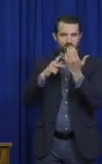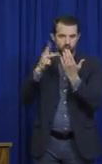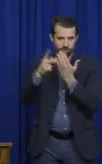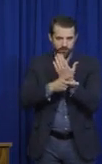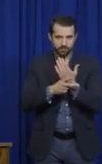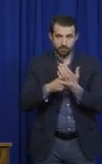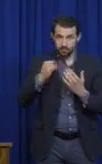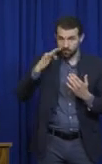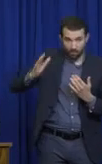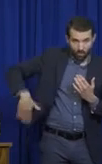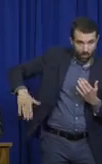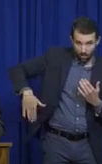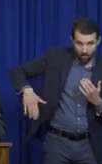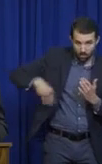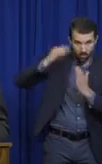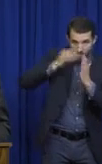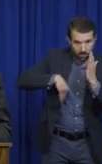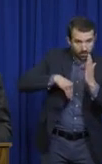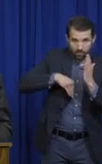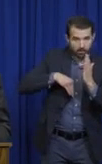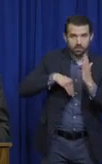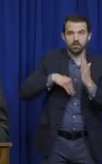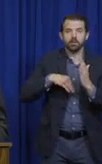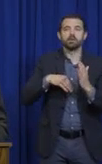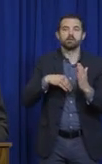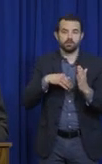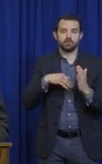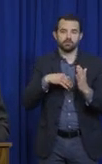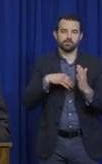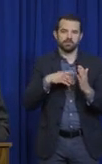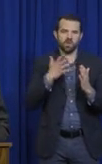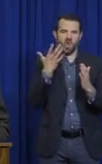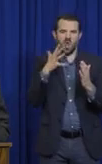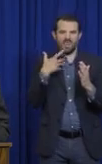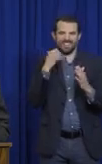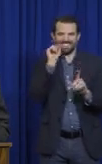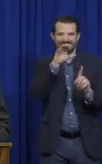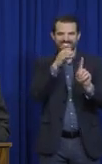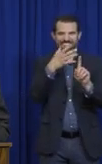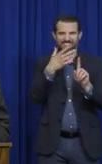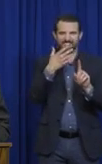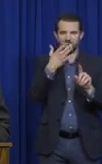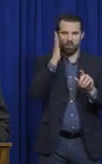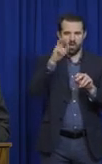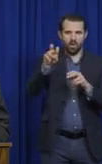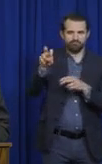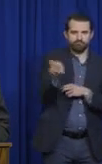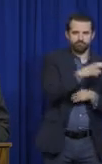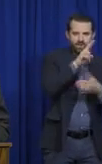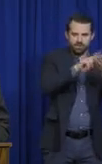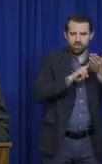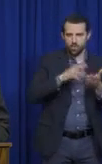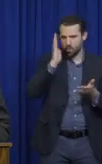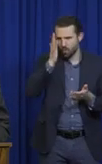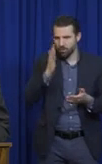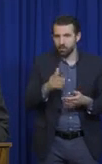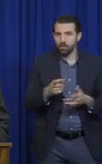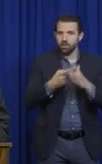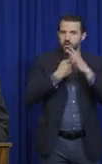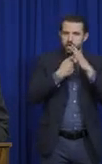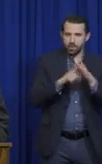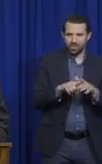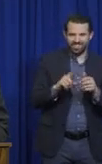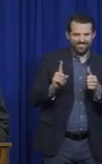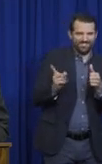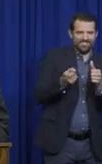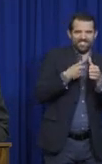applied and will be automatically enrolled as I described above, you can begin filing an initial claim for